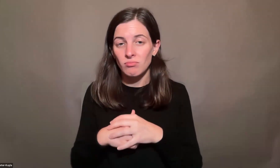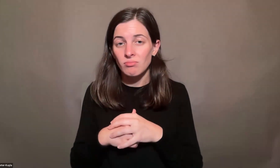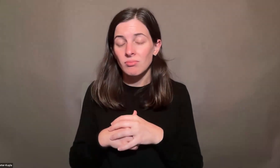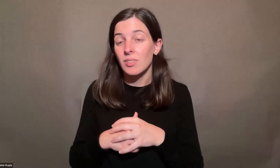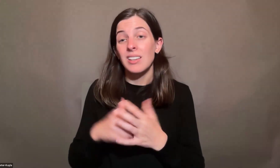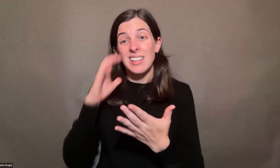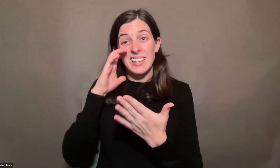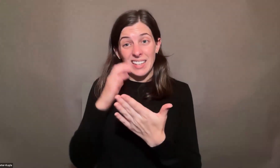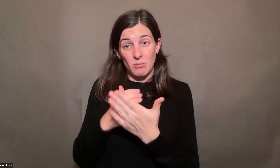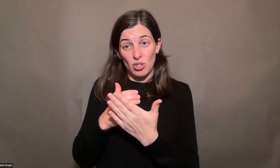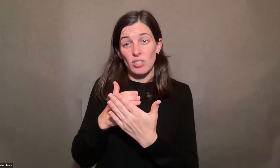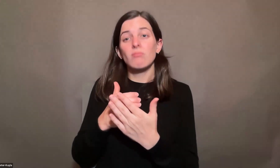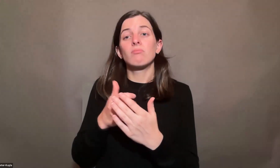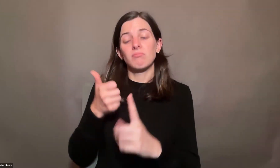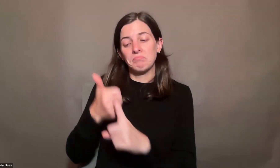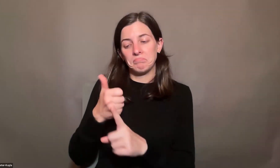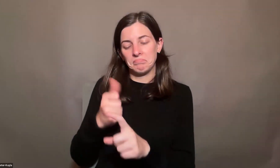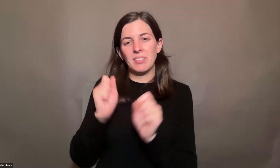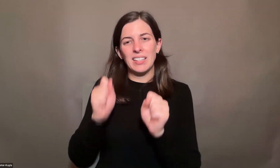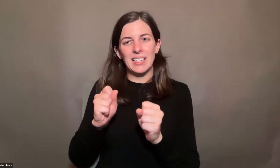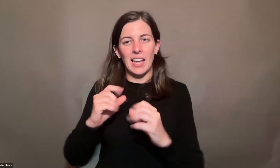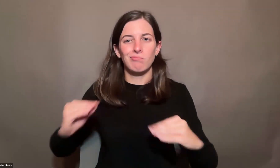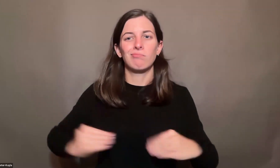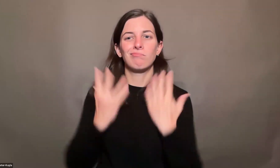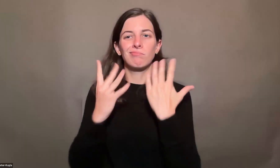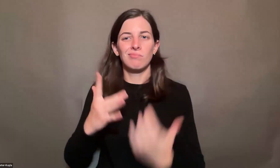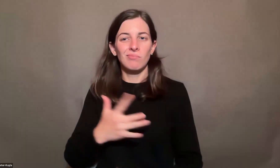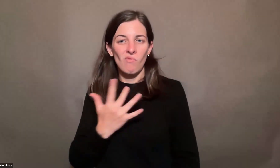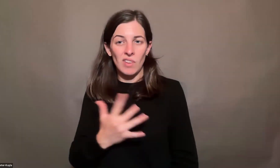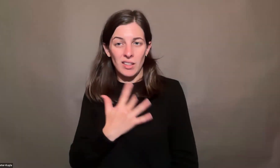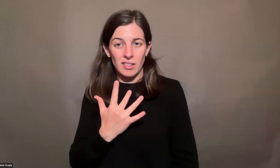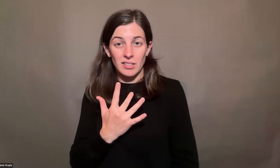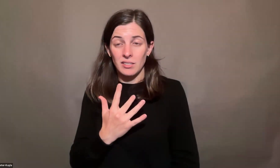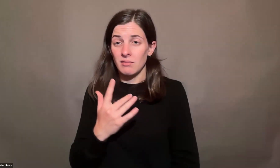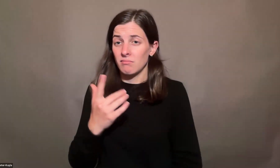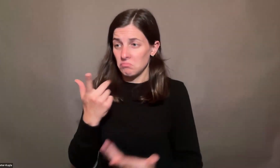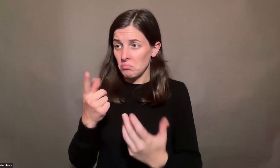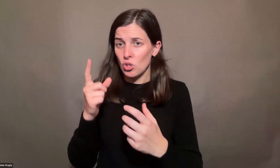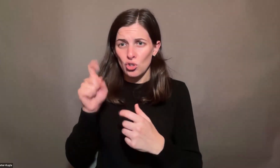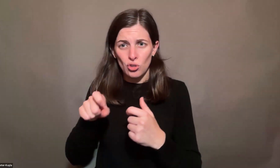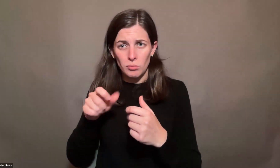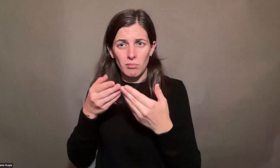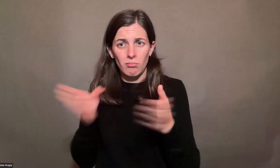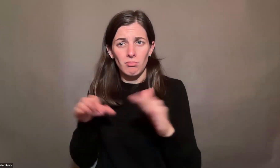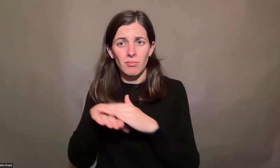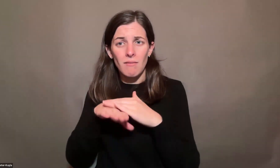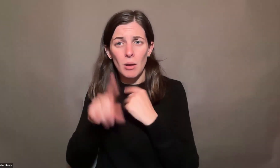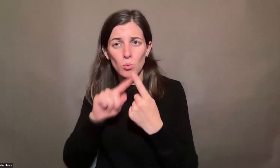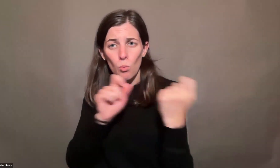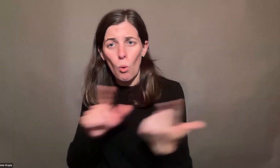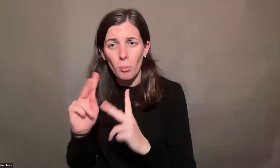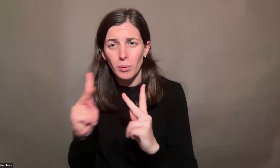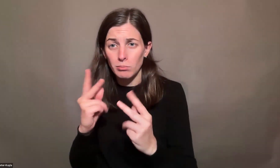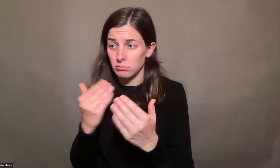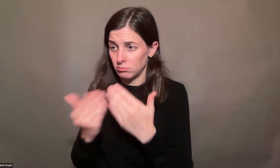way, and that's something that should be available to everybody, even people that use screen readers. People often forget that with